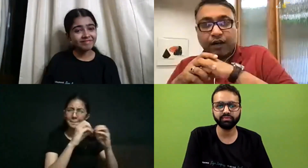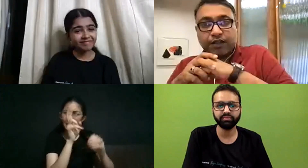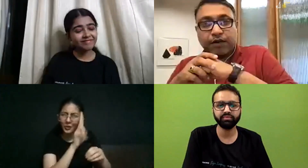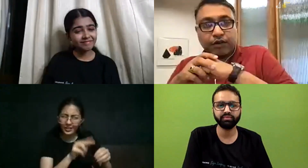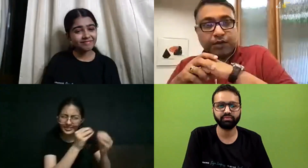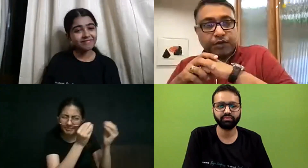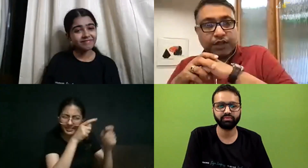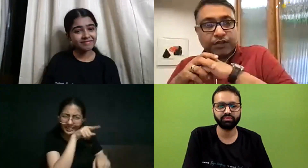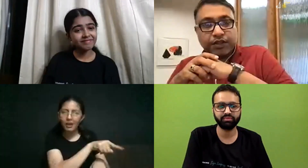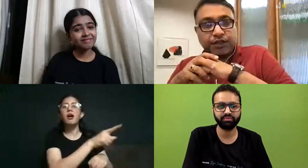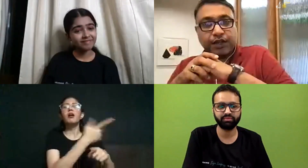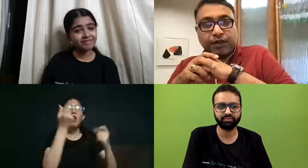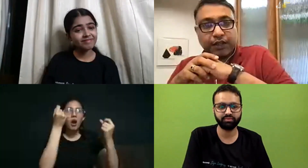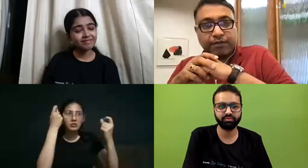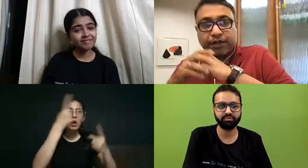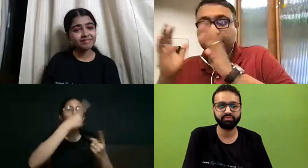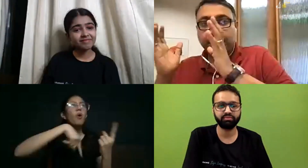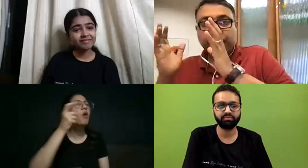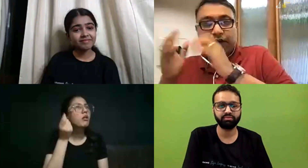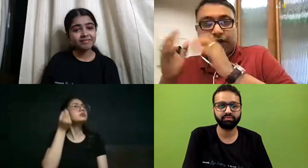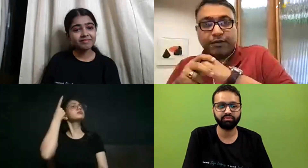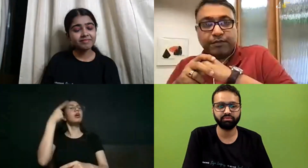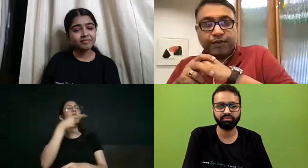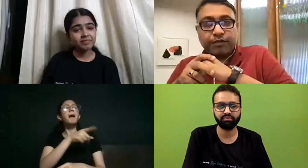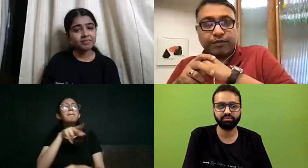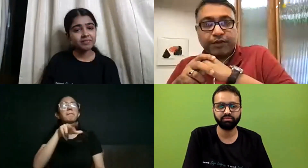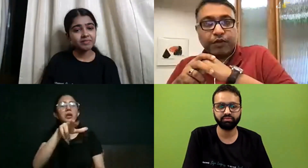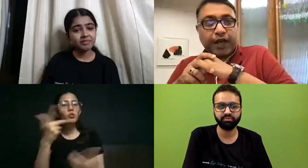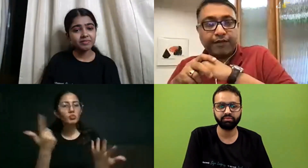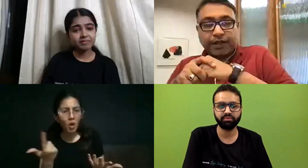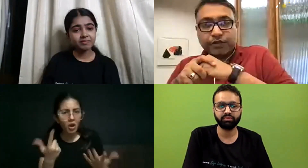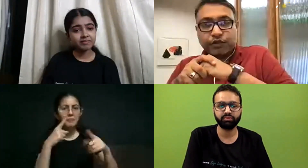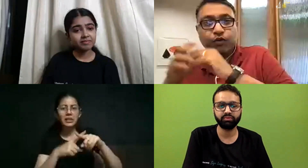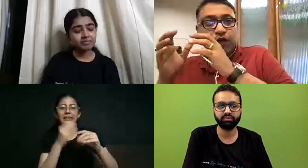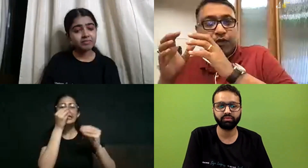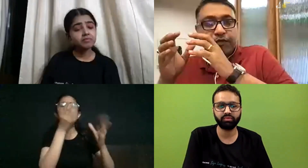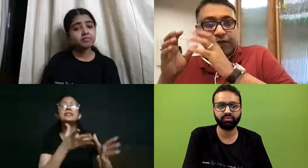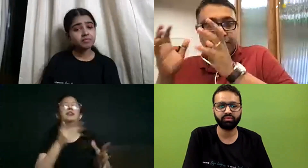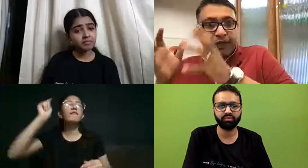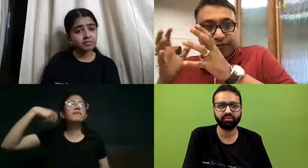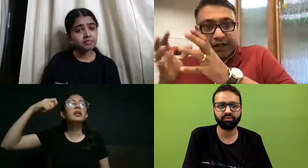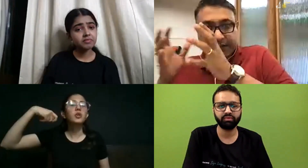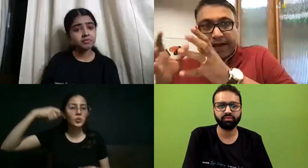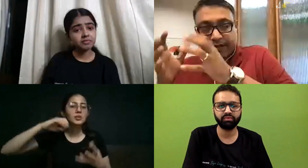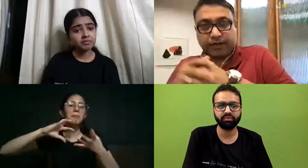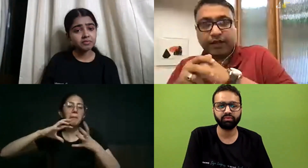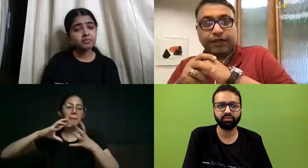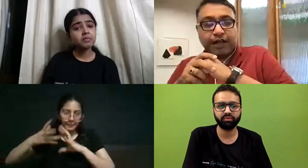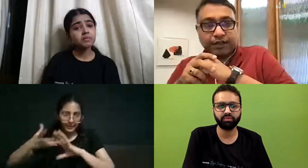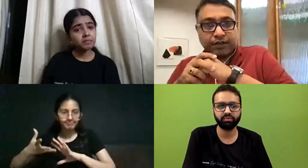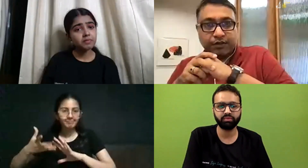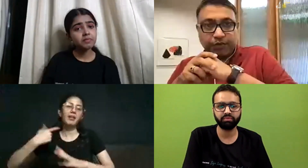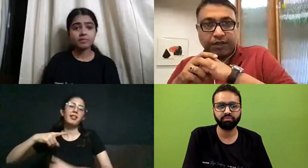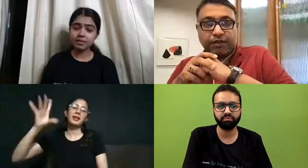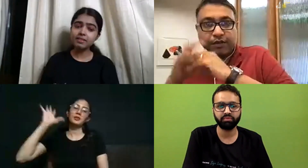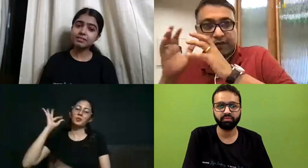at and understand what cryptocurrency is and all that, but we don't have that. So we did that in the